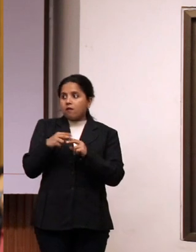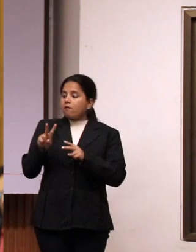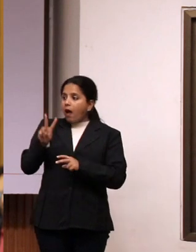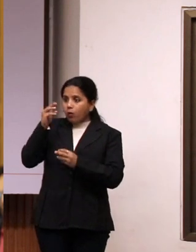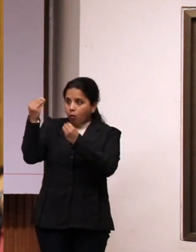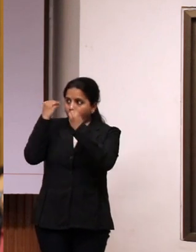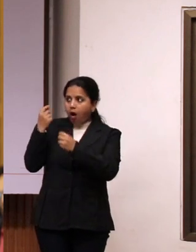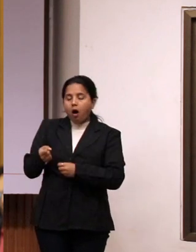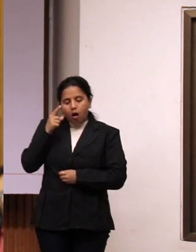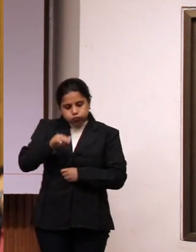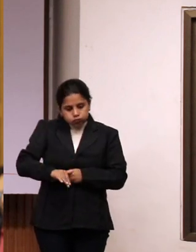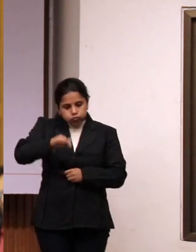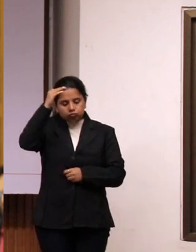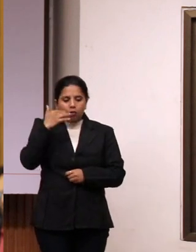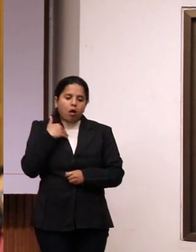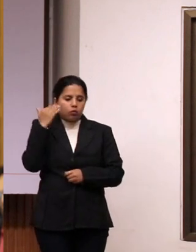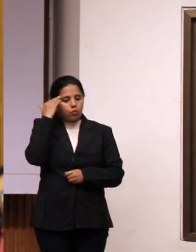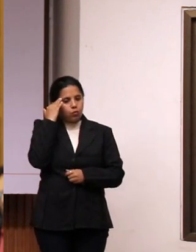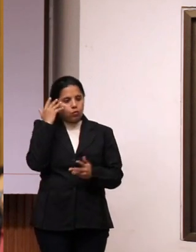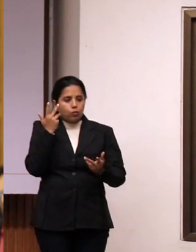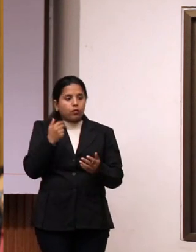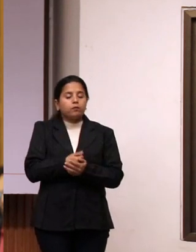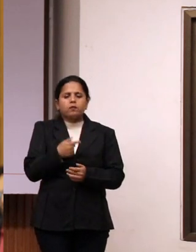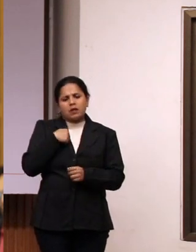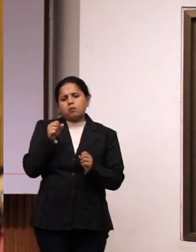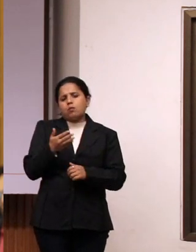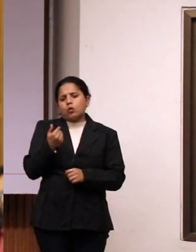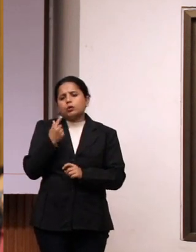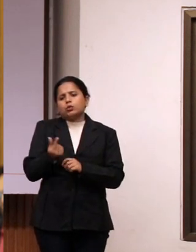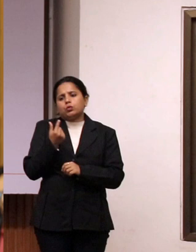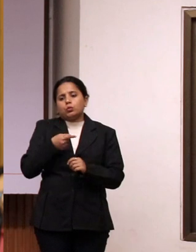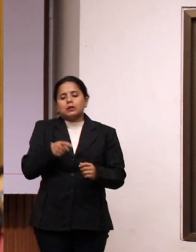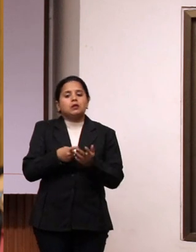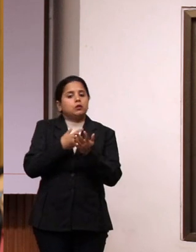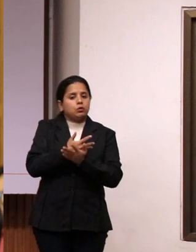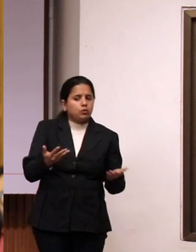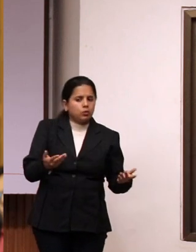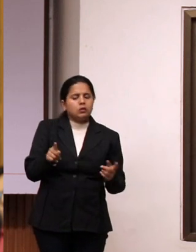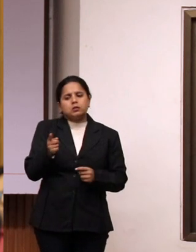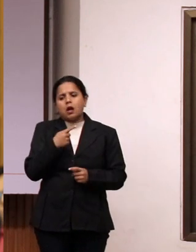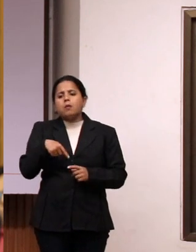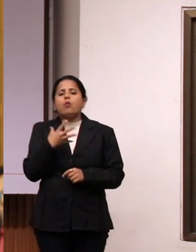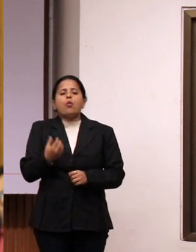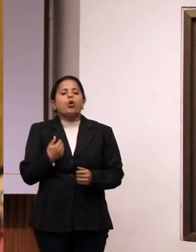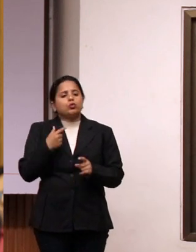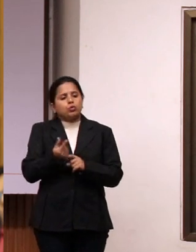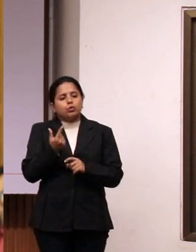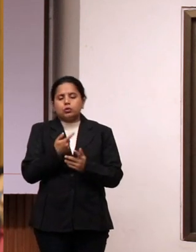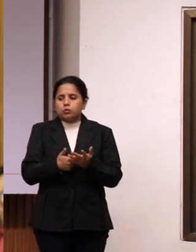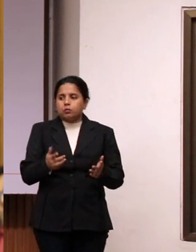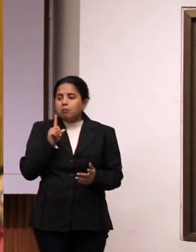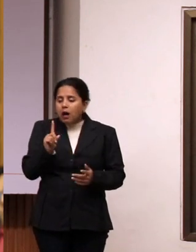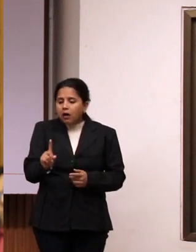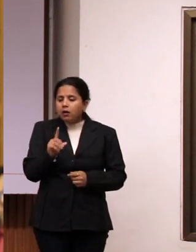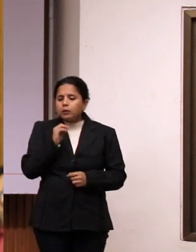We, you know, we can use the resources as much as we want to use, but we